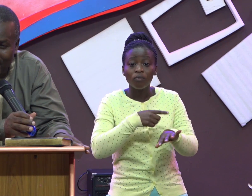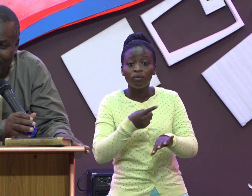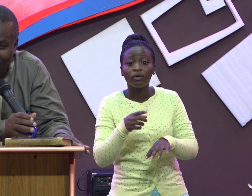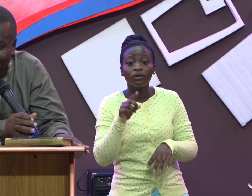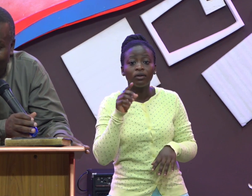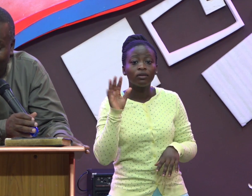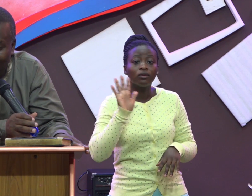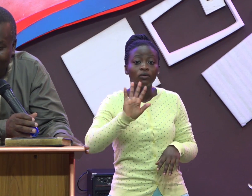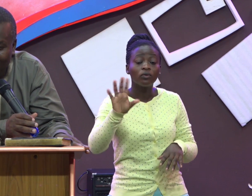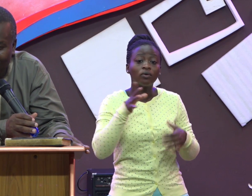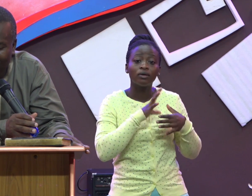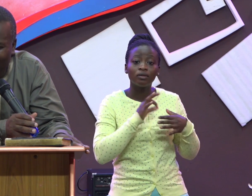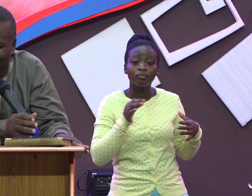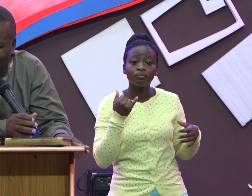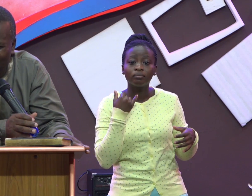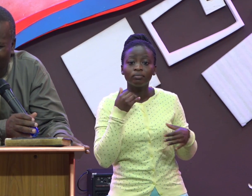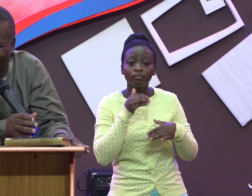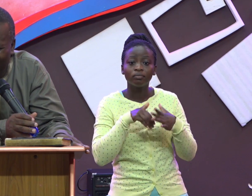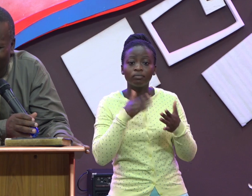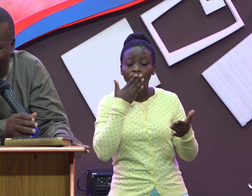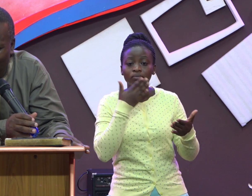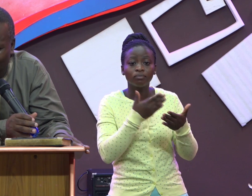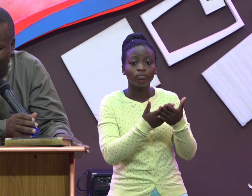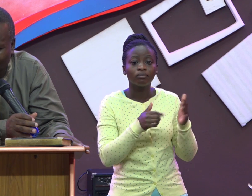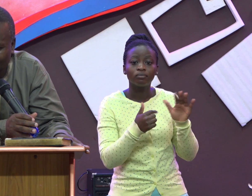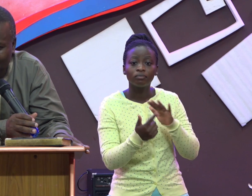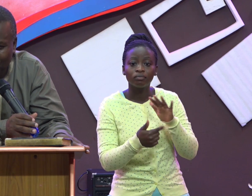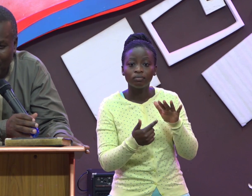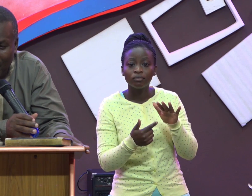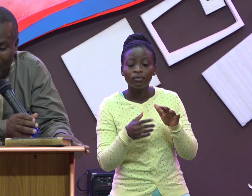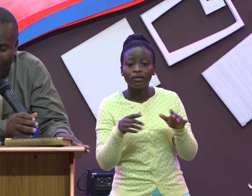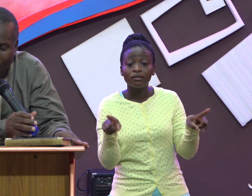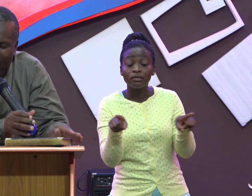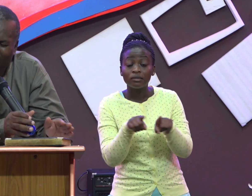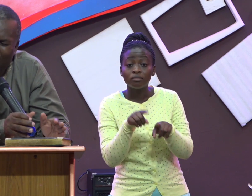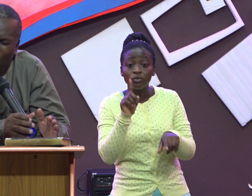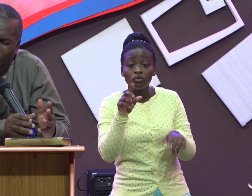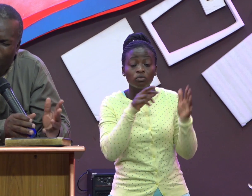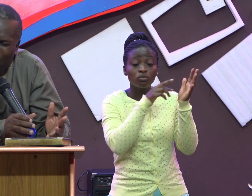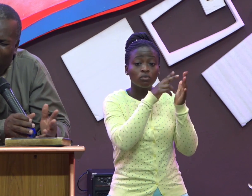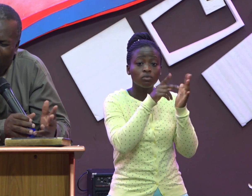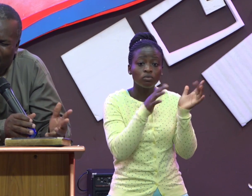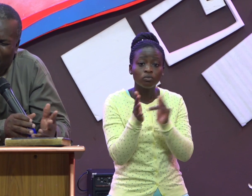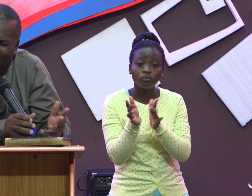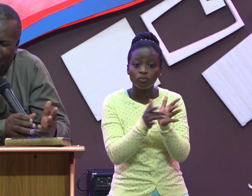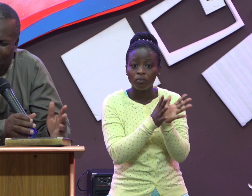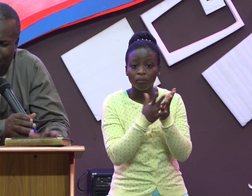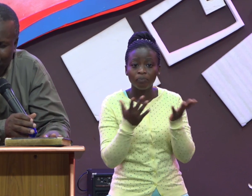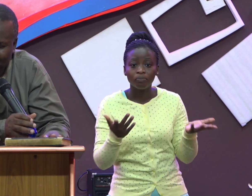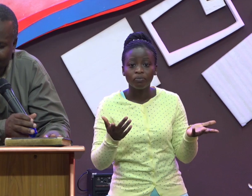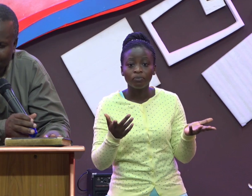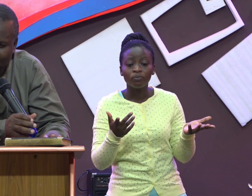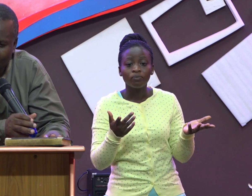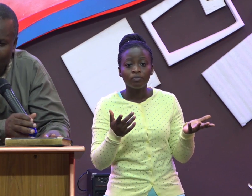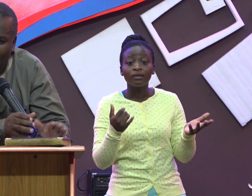inner man is in a good state. Even if you read the Bible, there is